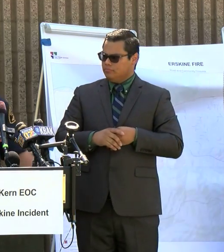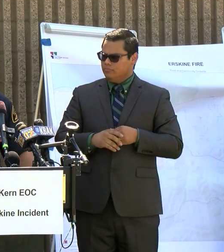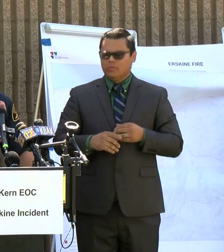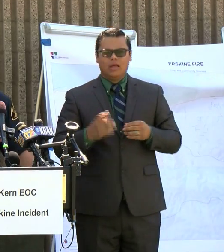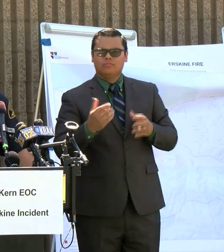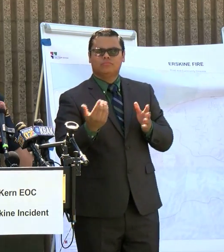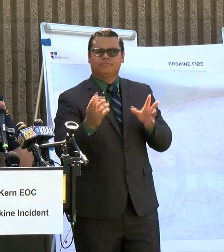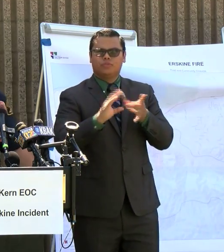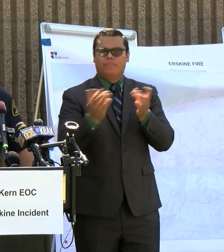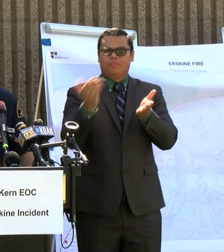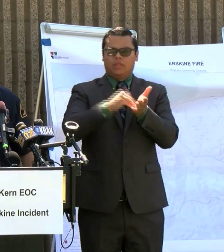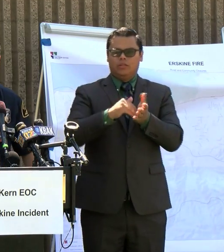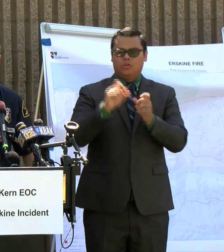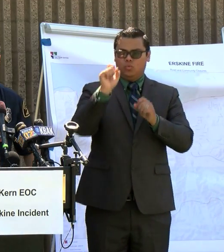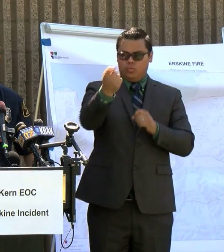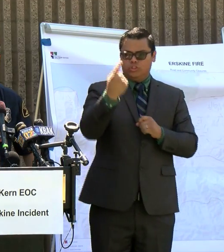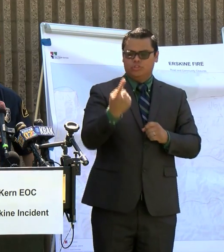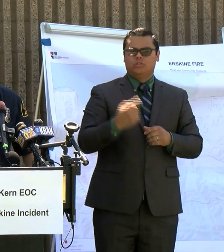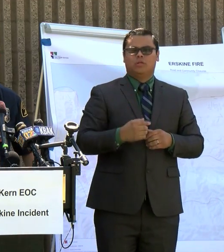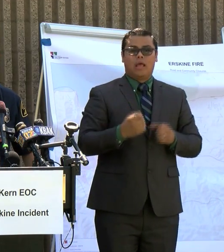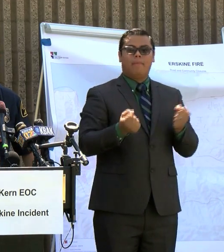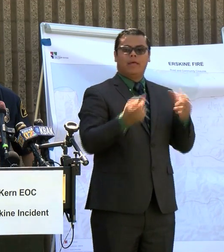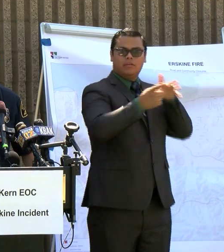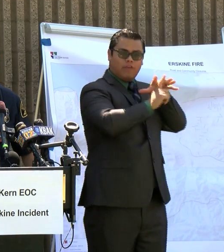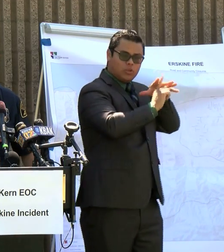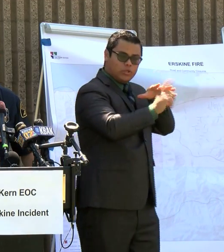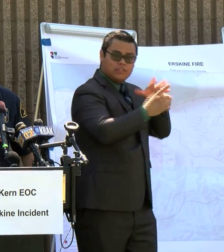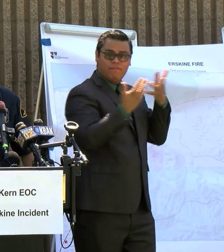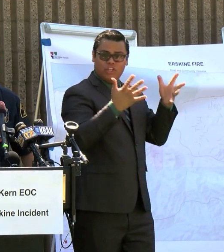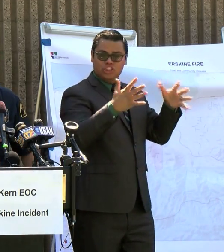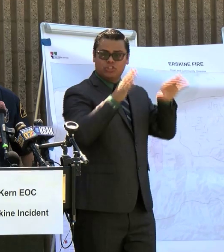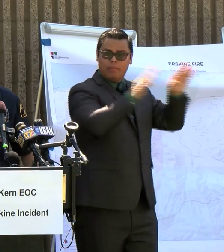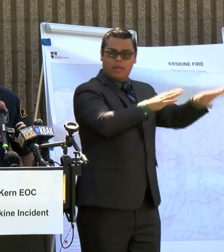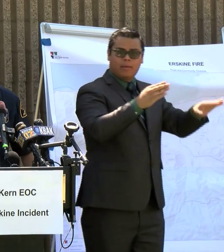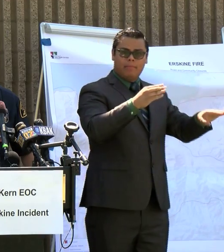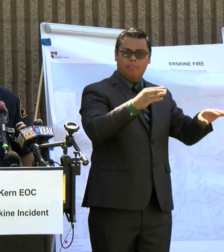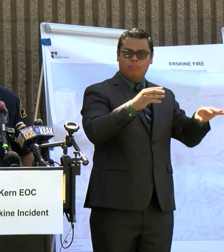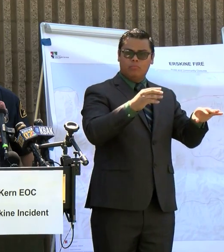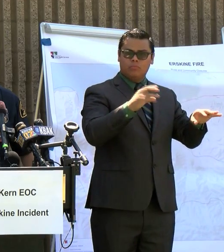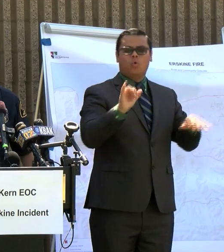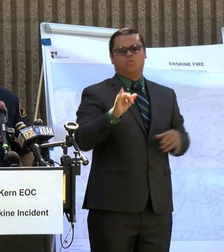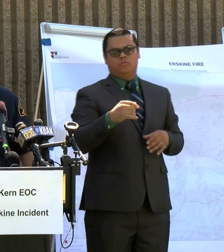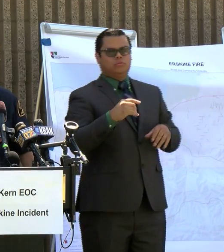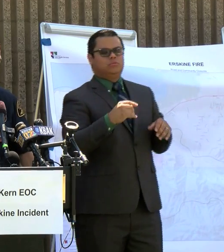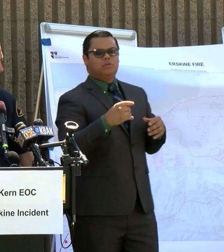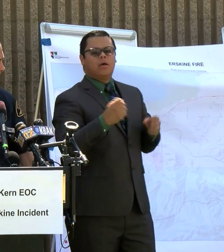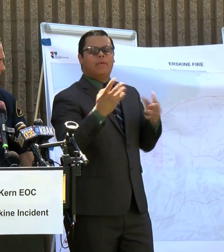relocating? So to repeat the question, you asked how many evacuees have been relocated or are still displaced? Still displaced.